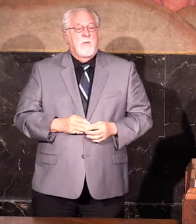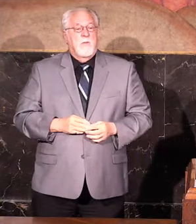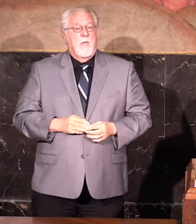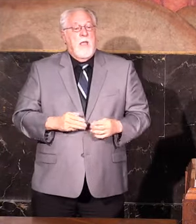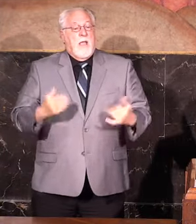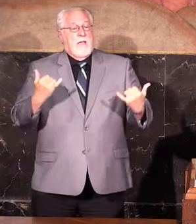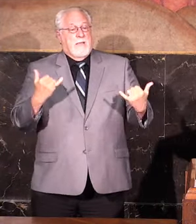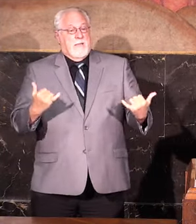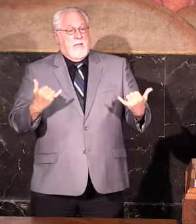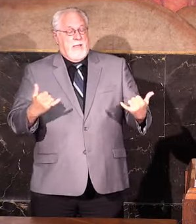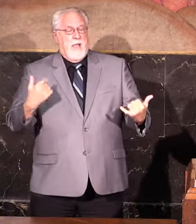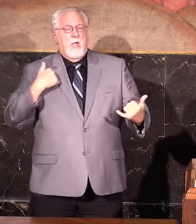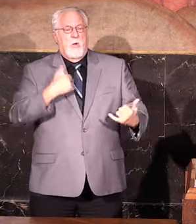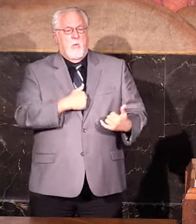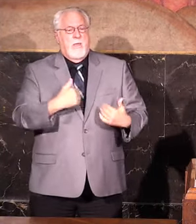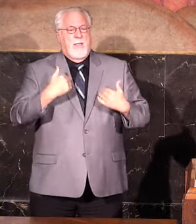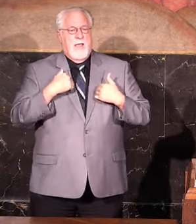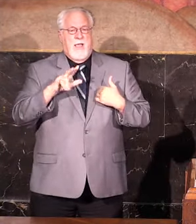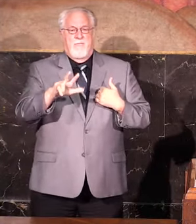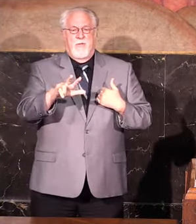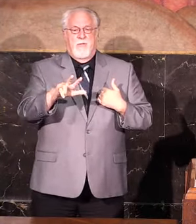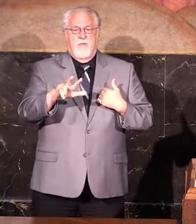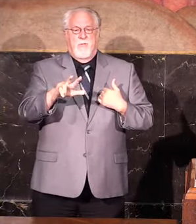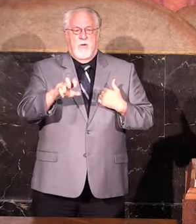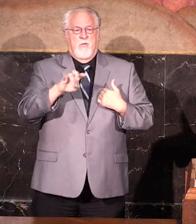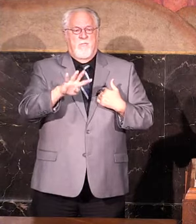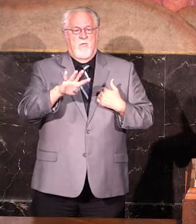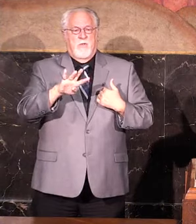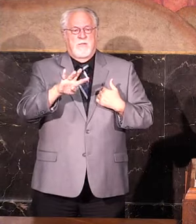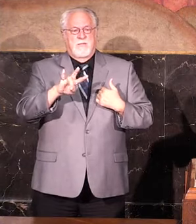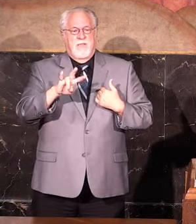To date, we have